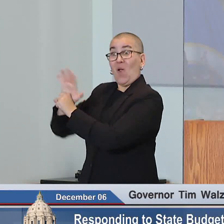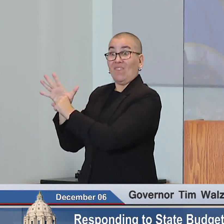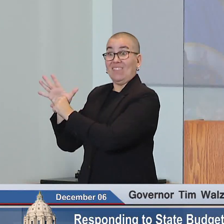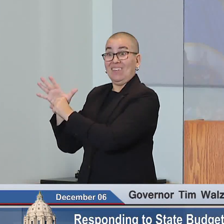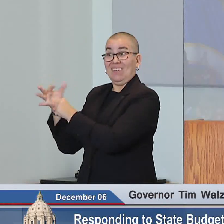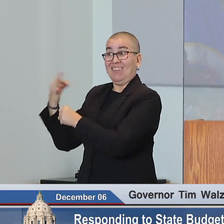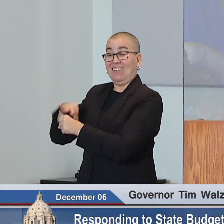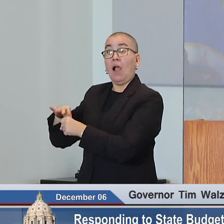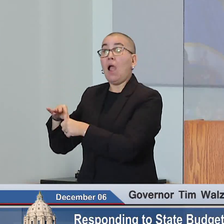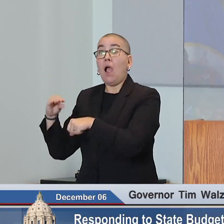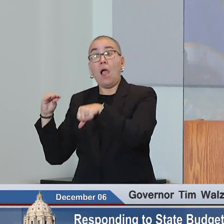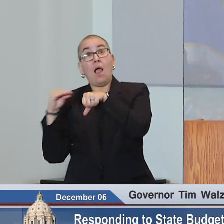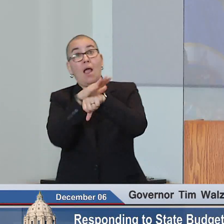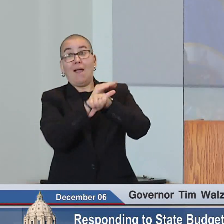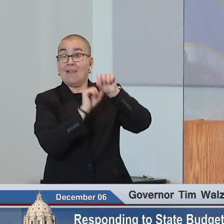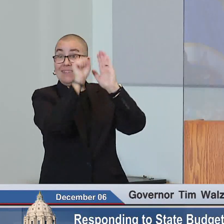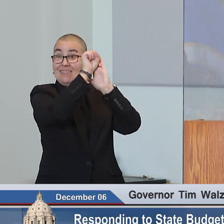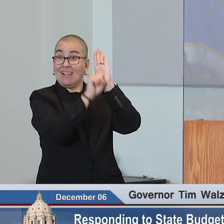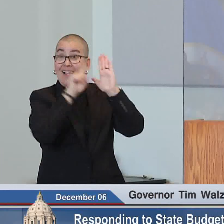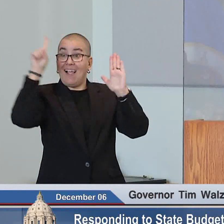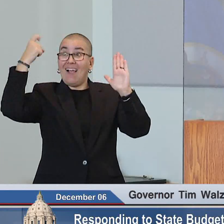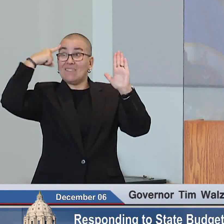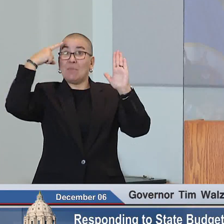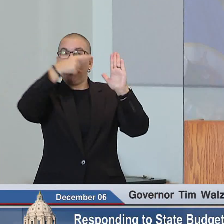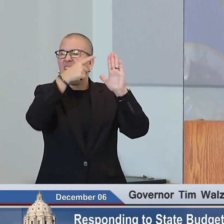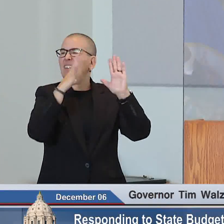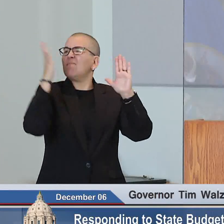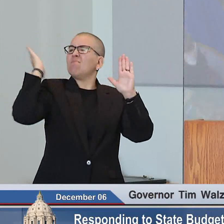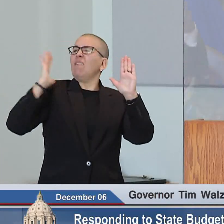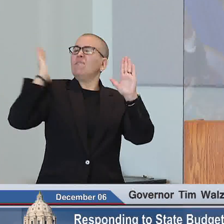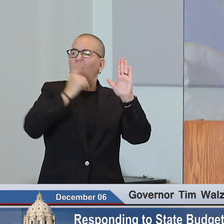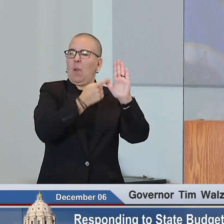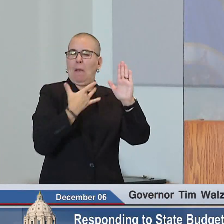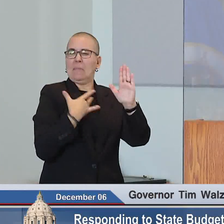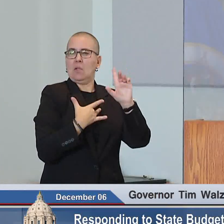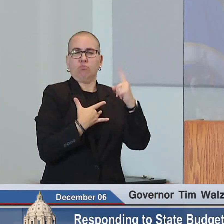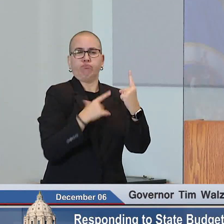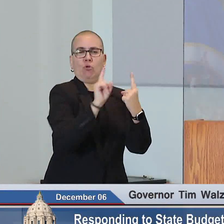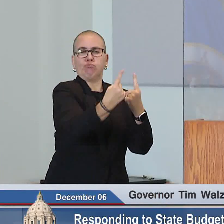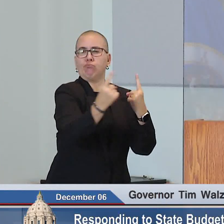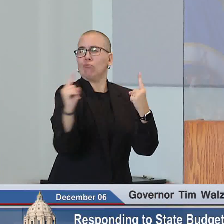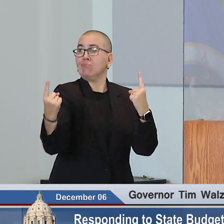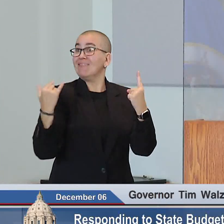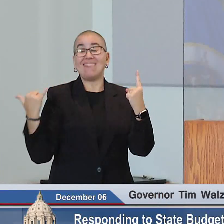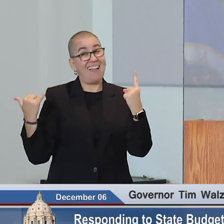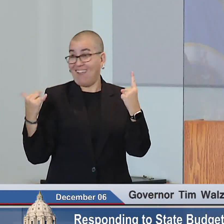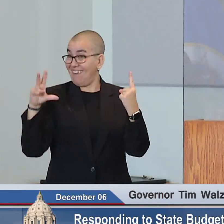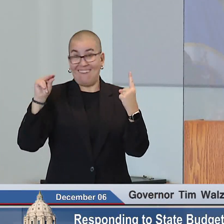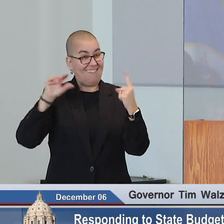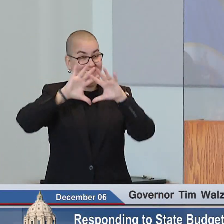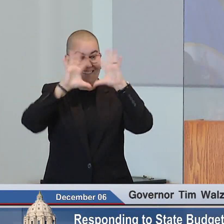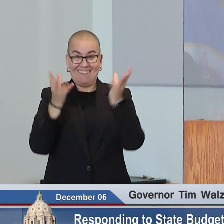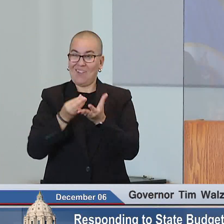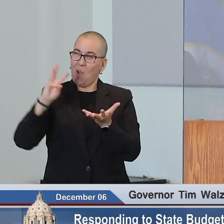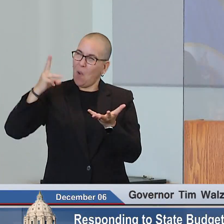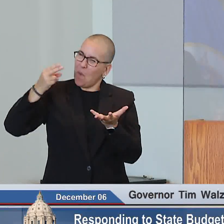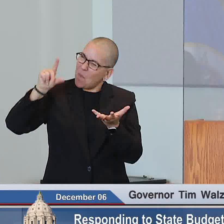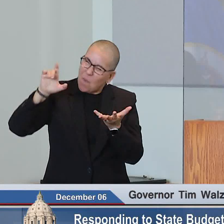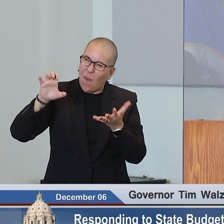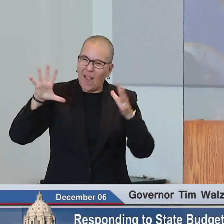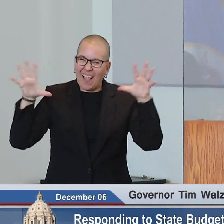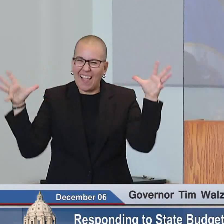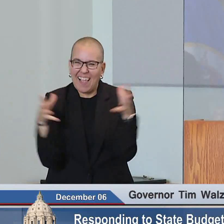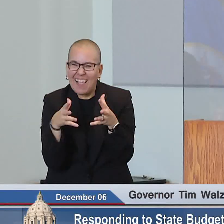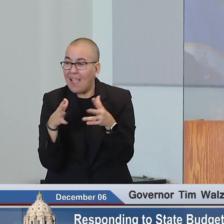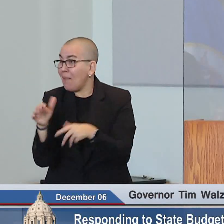of our silos to re-envision how we can work better together. And doing that with our private sector partners and our non-profit partners. That